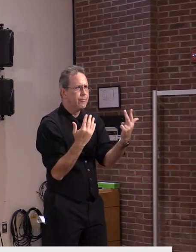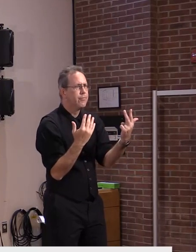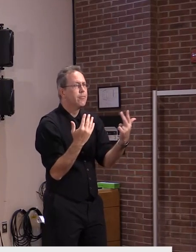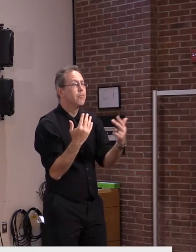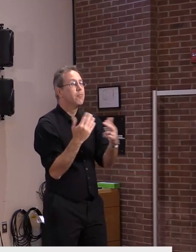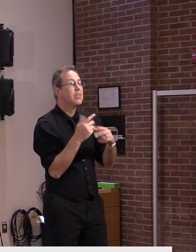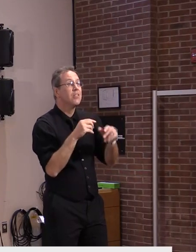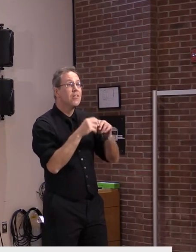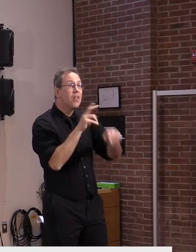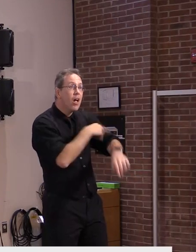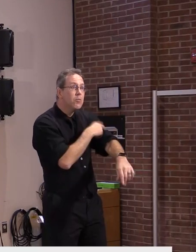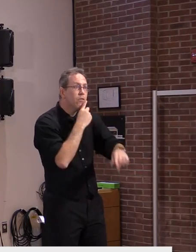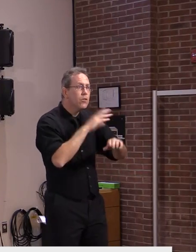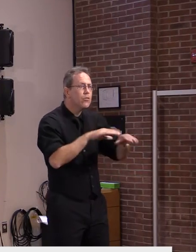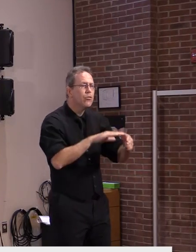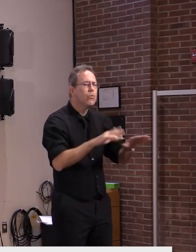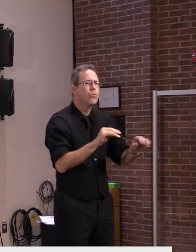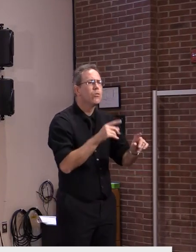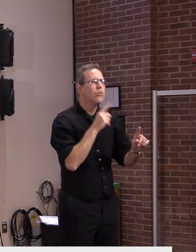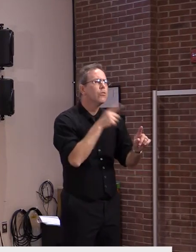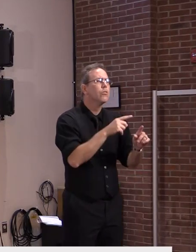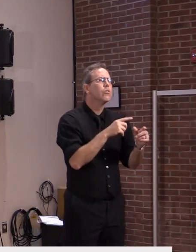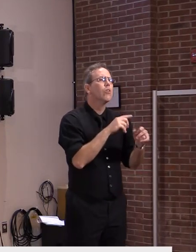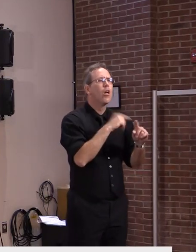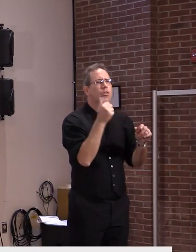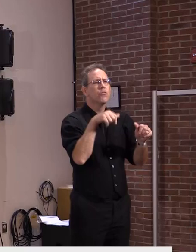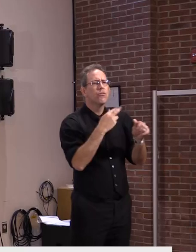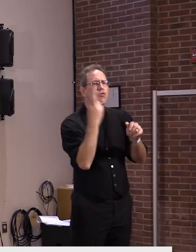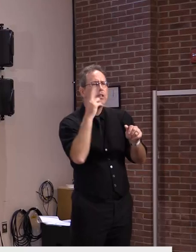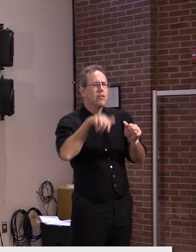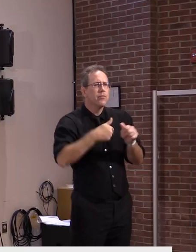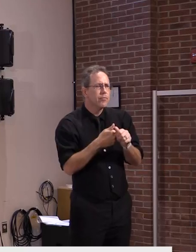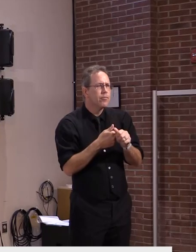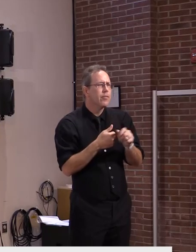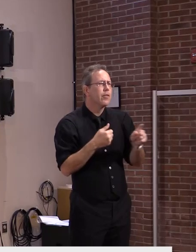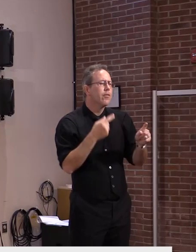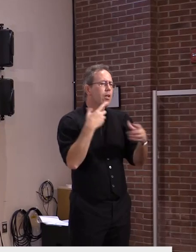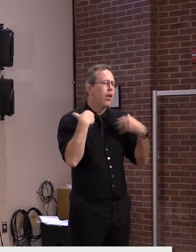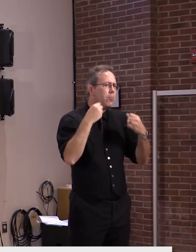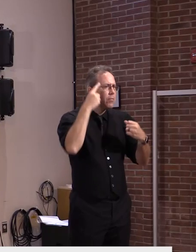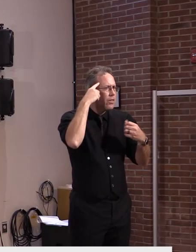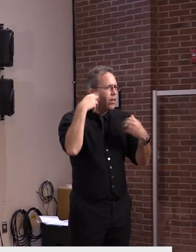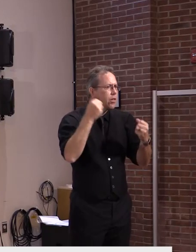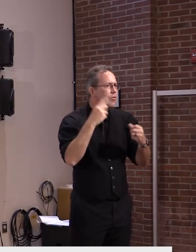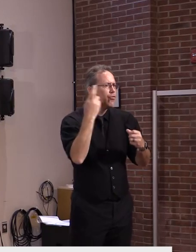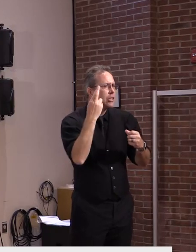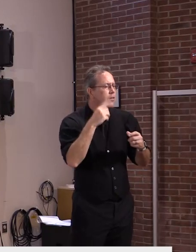for COVID specifically, though they have COVID.